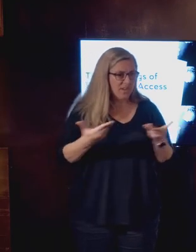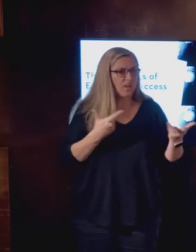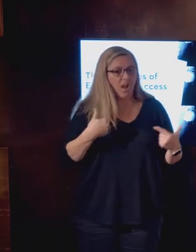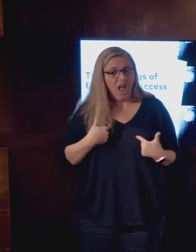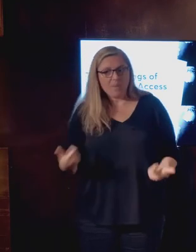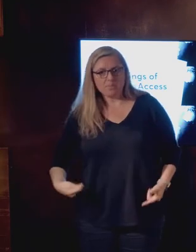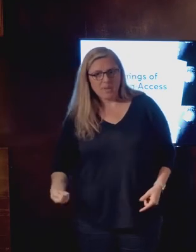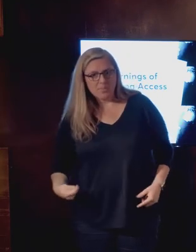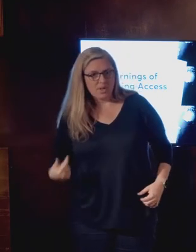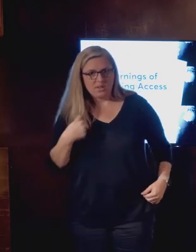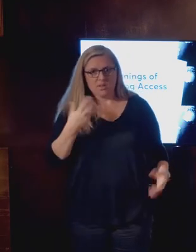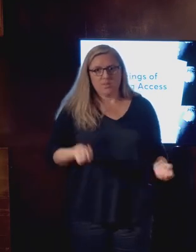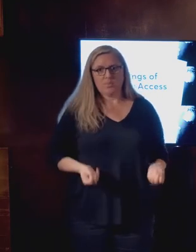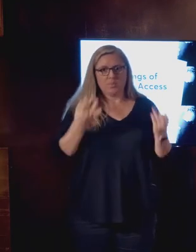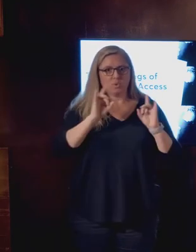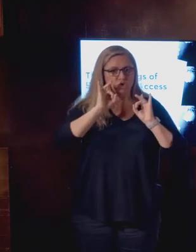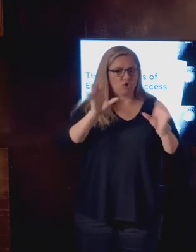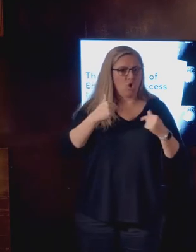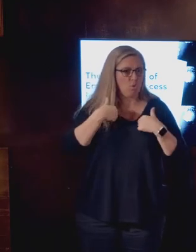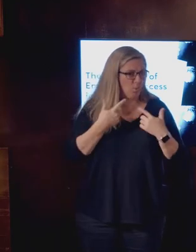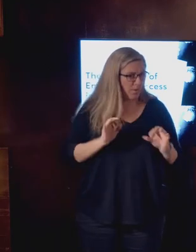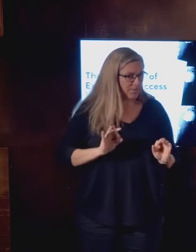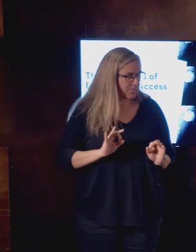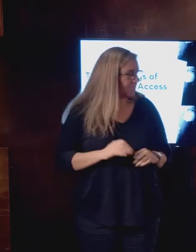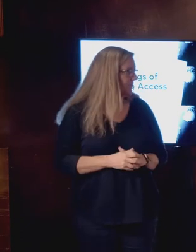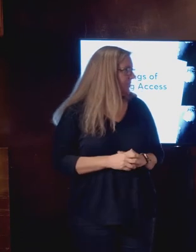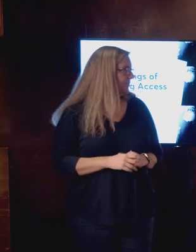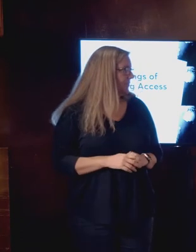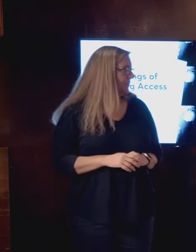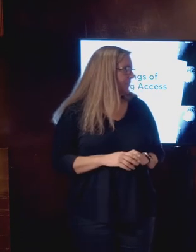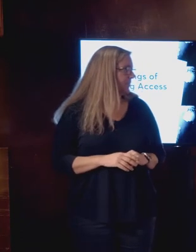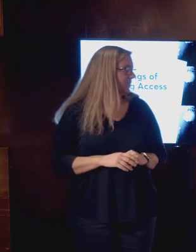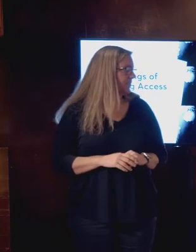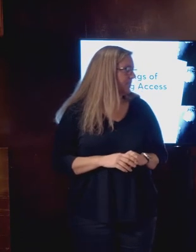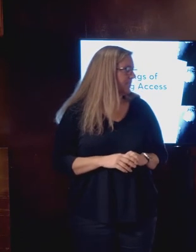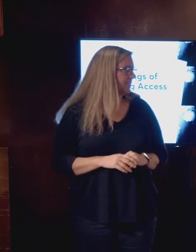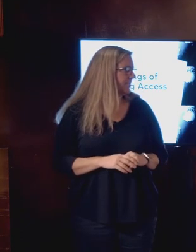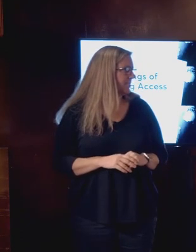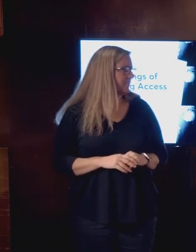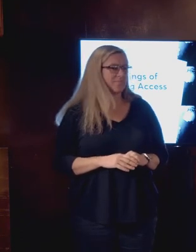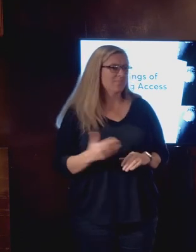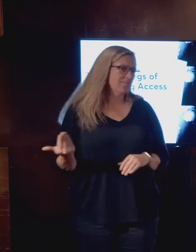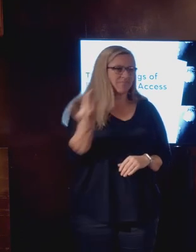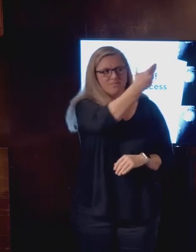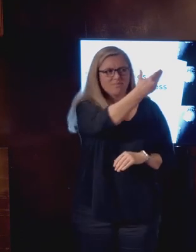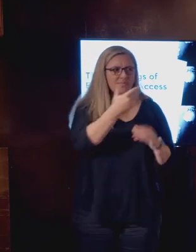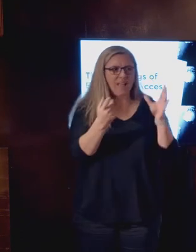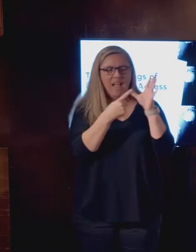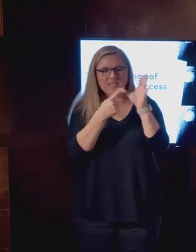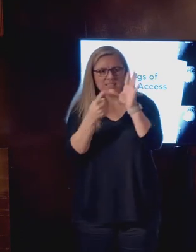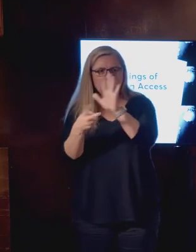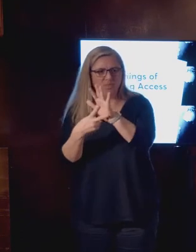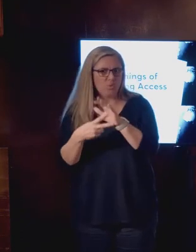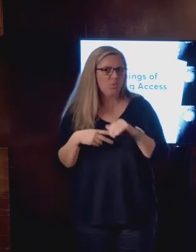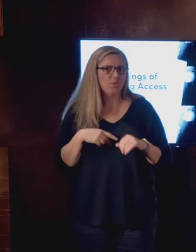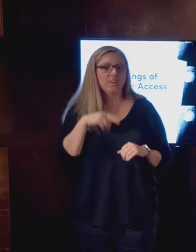of Quippings, although I haven't done a show for a long time. But I guess just – and send them to Arts Access Victoria as